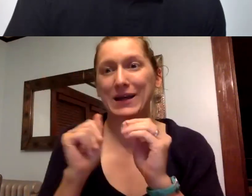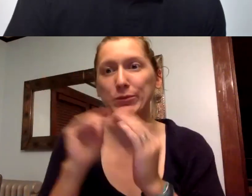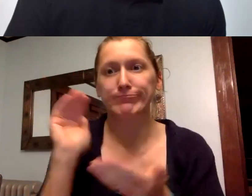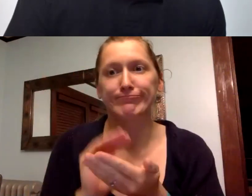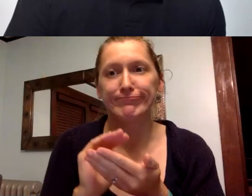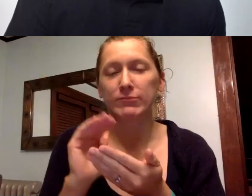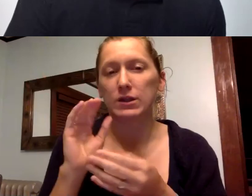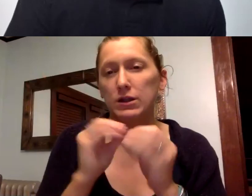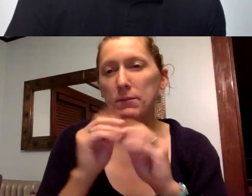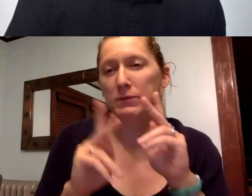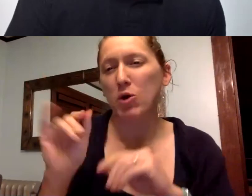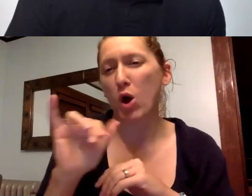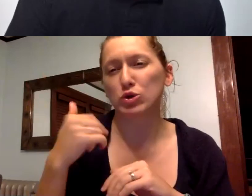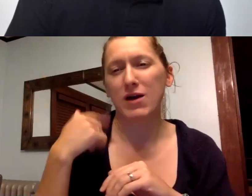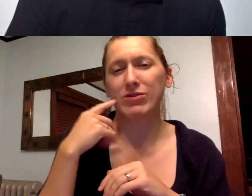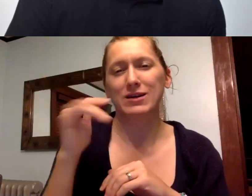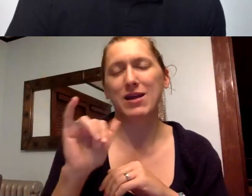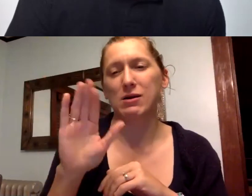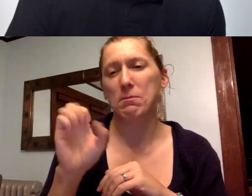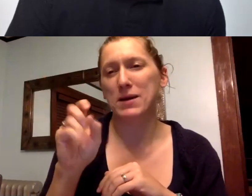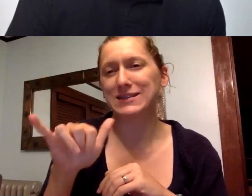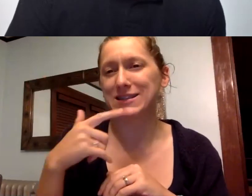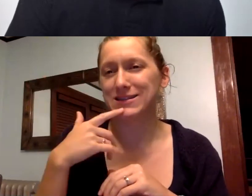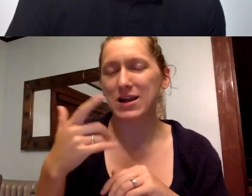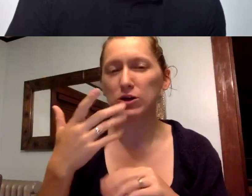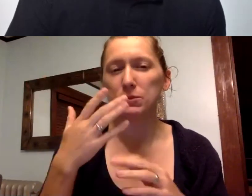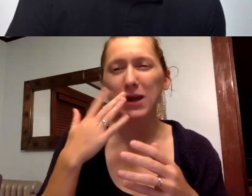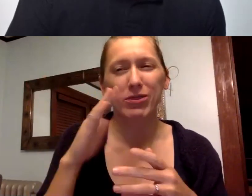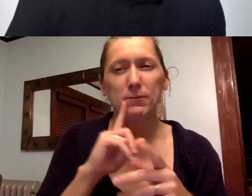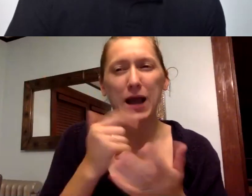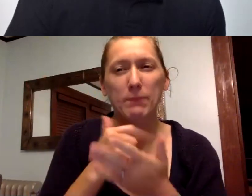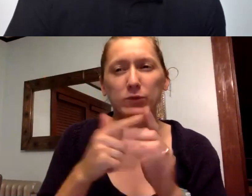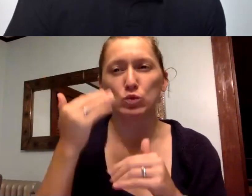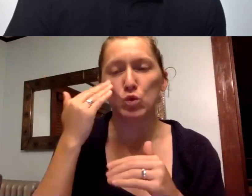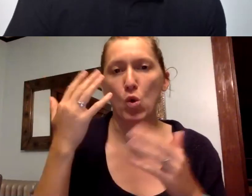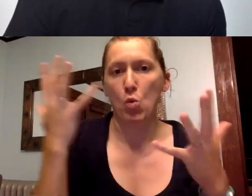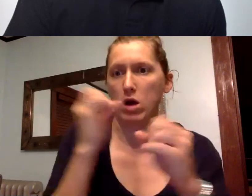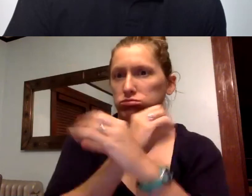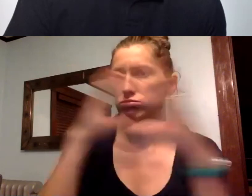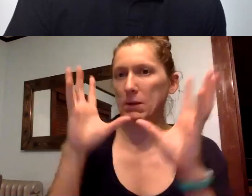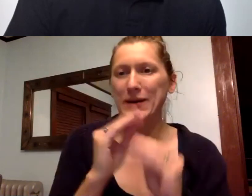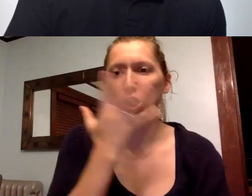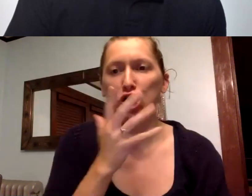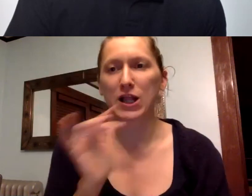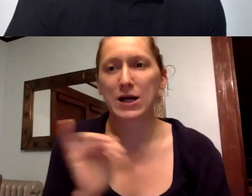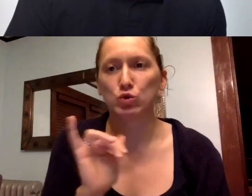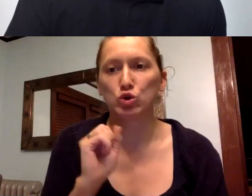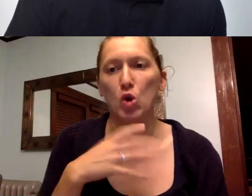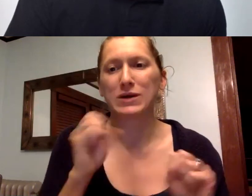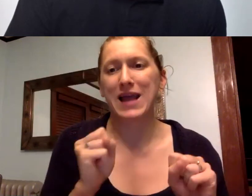want to make sure that we have less meetings so that people can actually go, like Betsy said. I think it will be helpful to know exactly what the meetings will